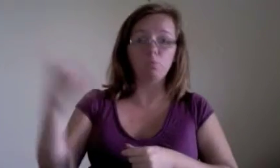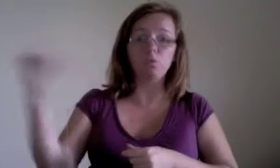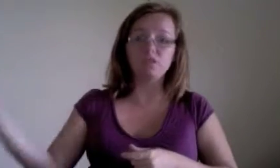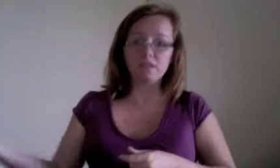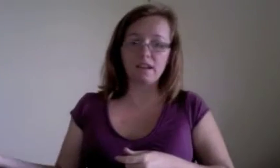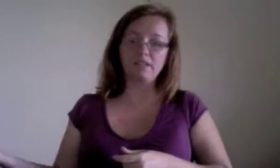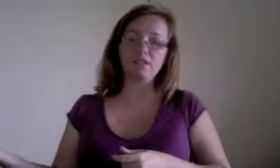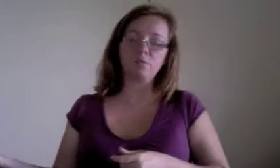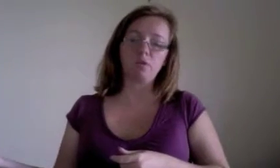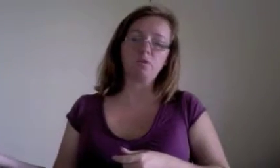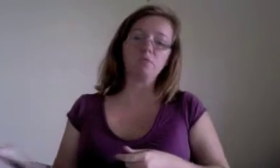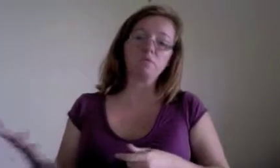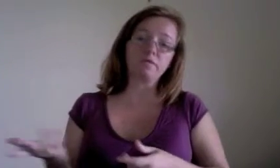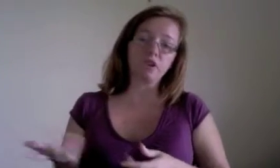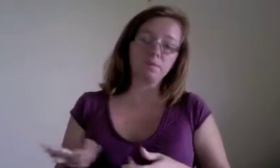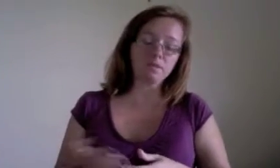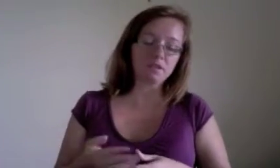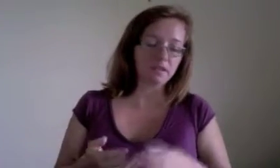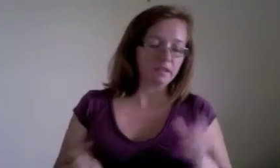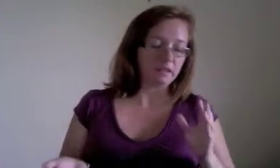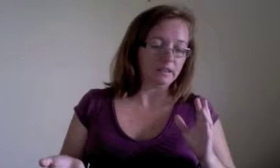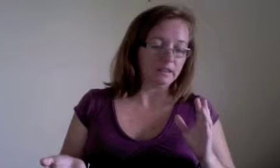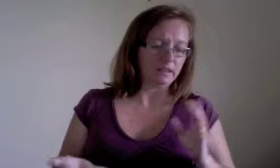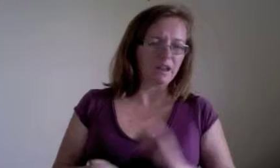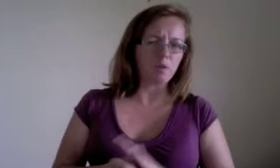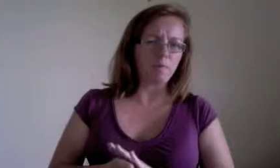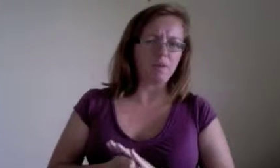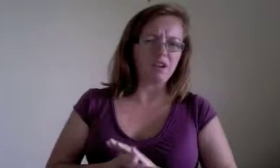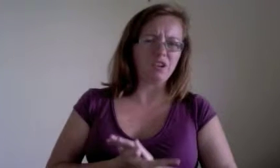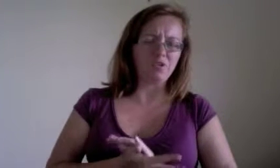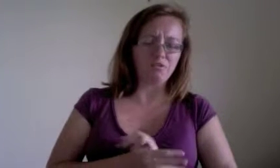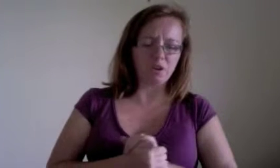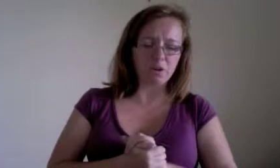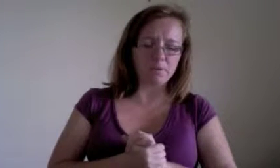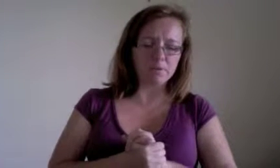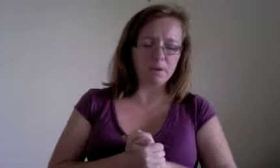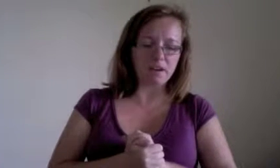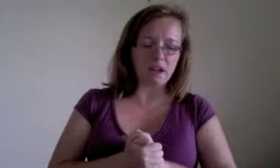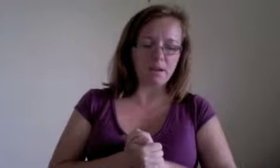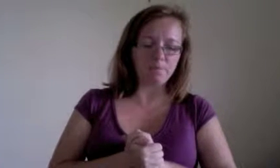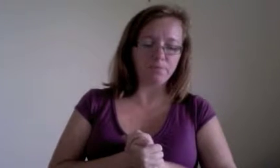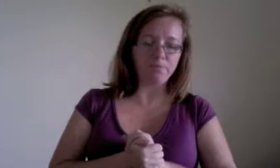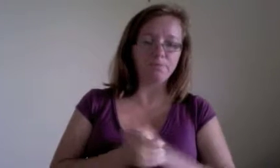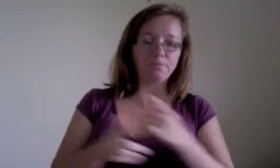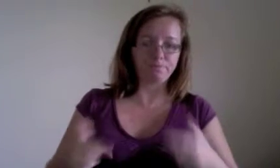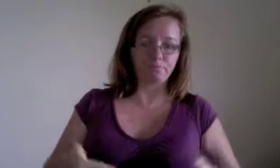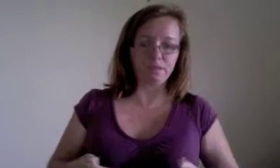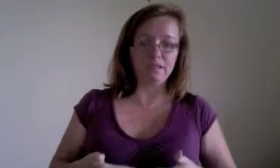Which is the next thing she went over, which was verbs. Can't remember how you do verbs, but we did